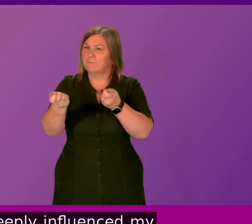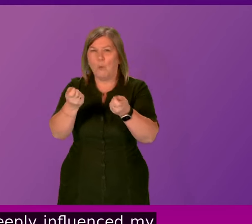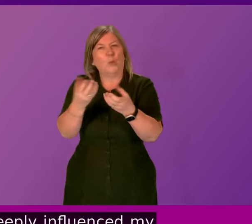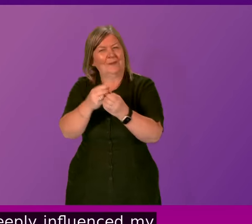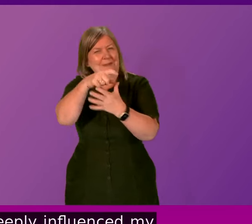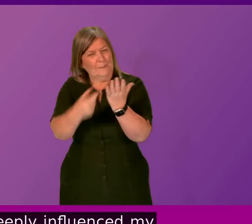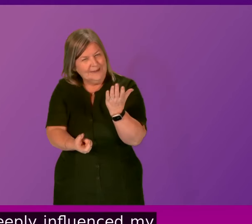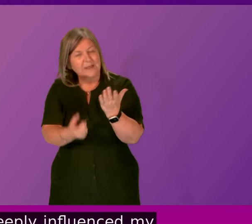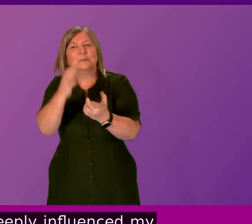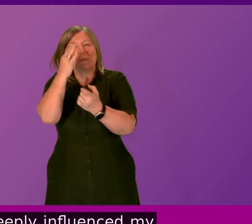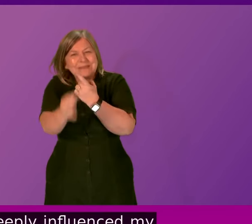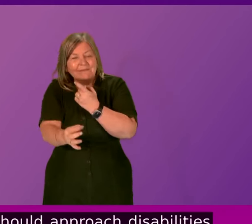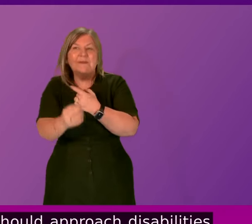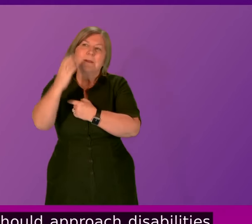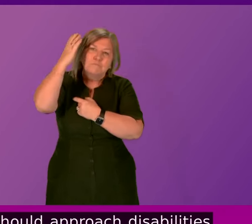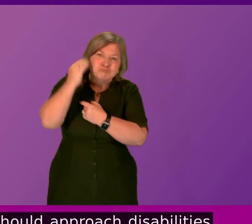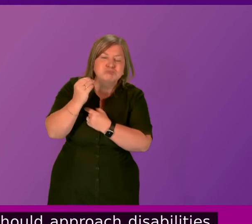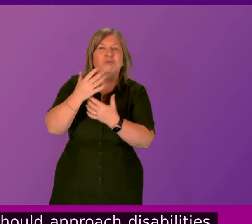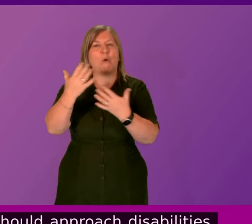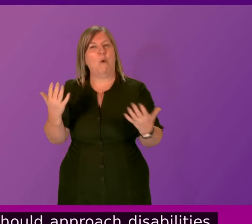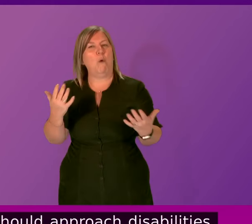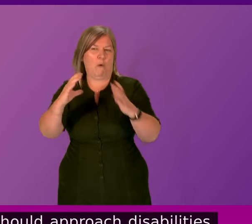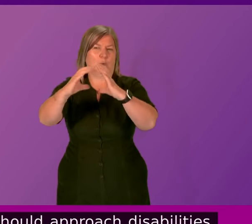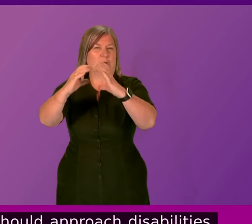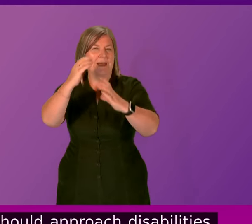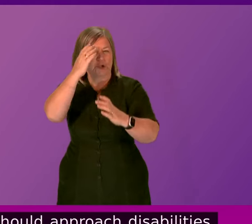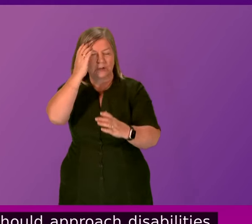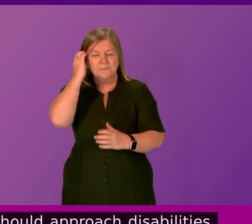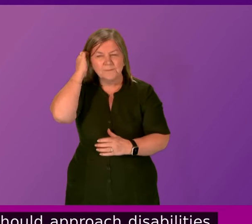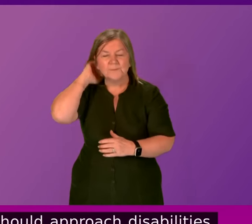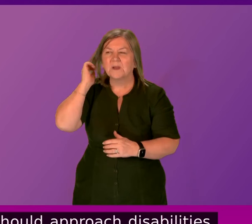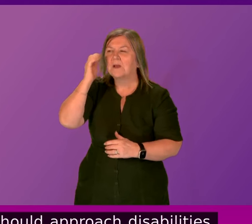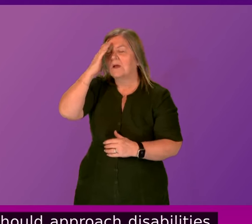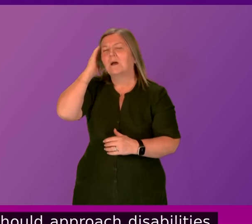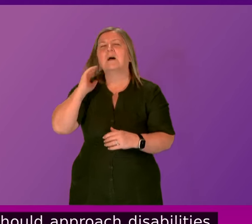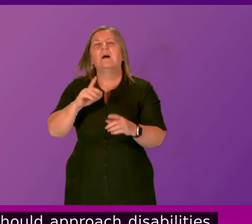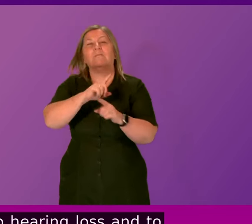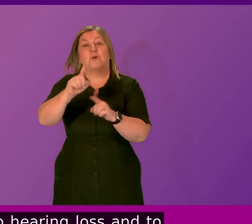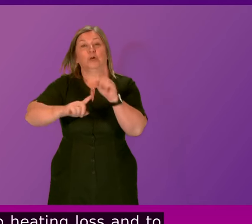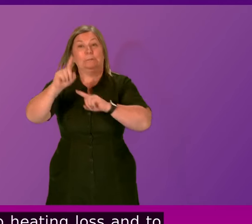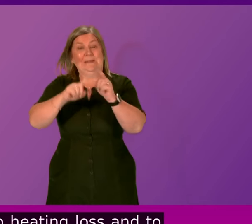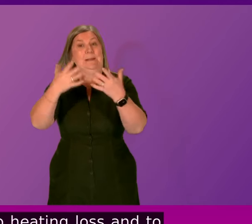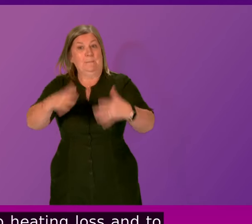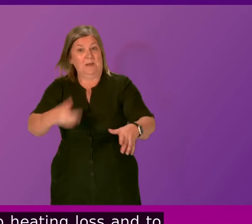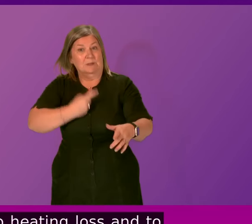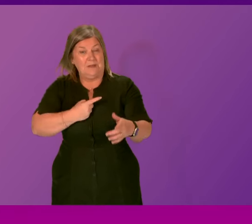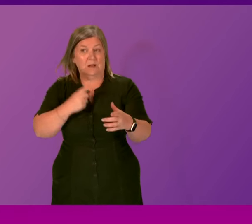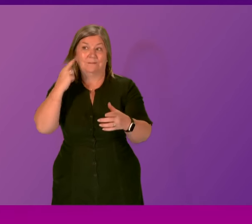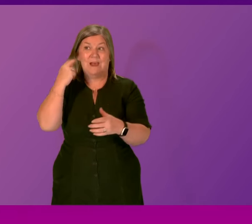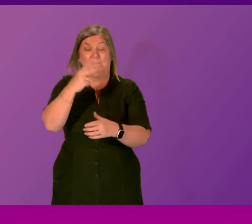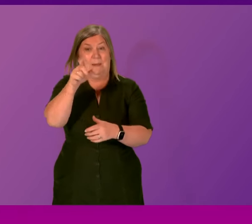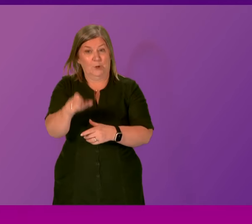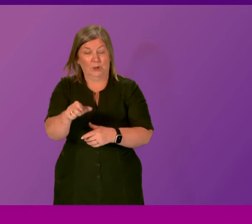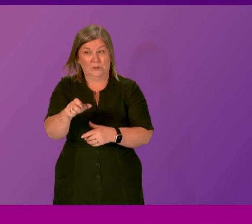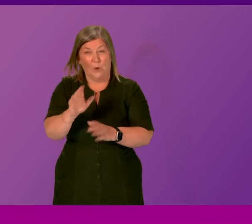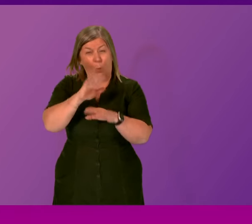particularly ones relating to hearing loss and to communication. The first ever meeting I had with a deafblind person was